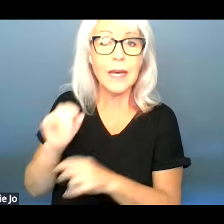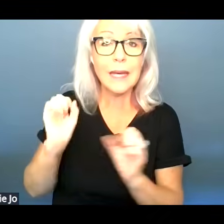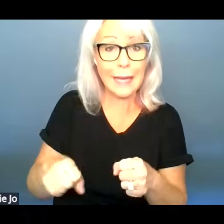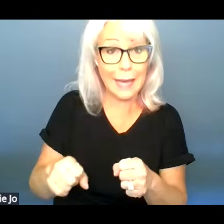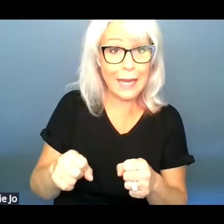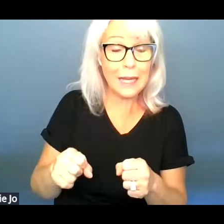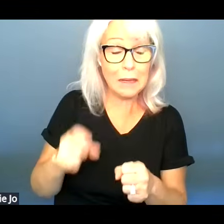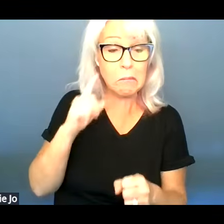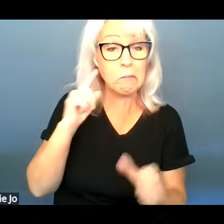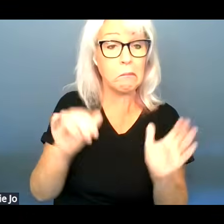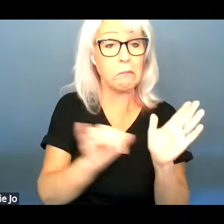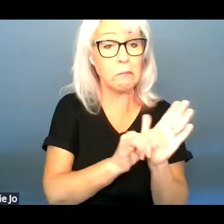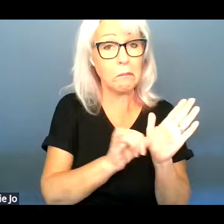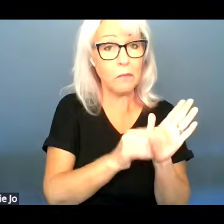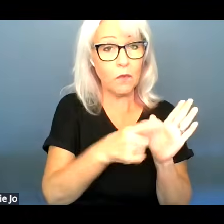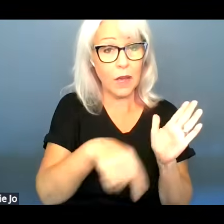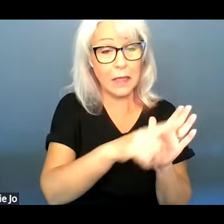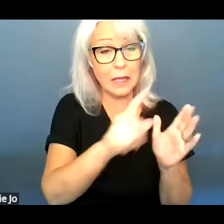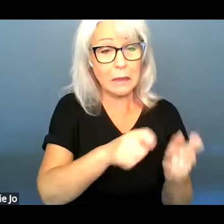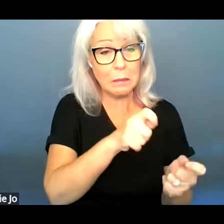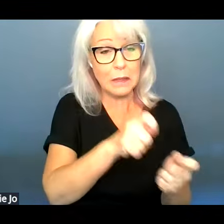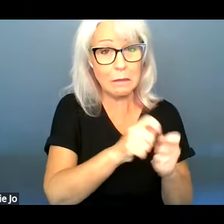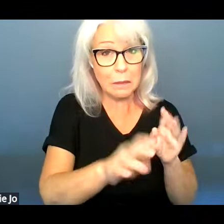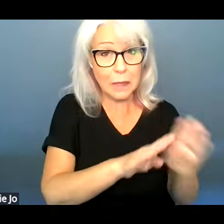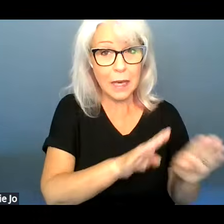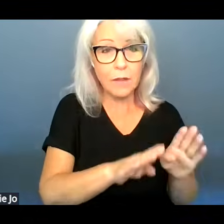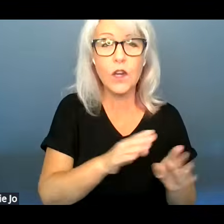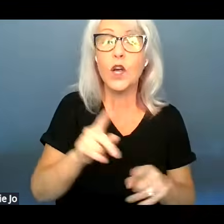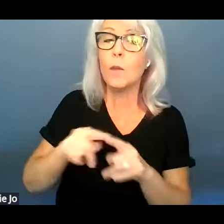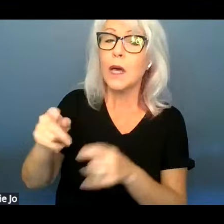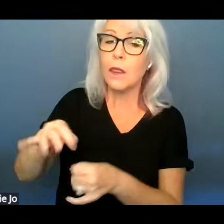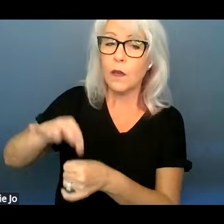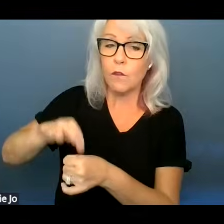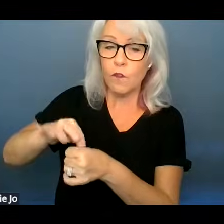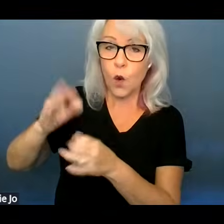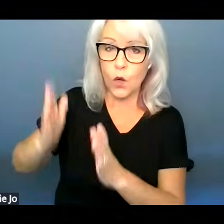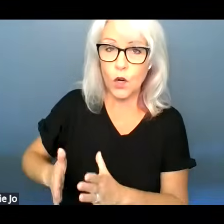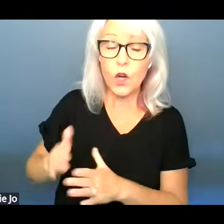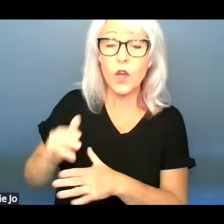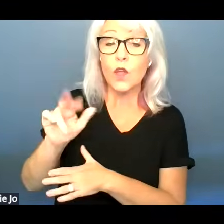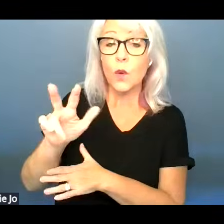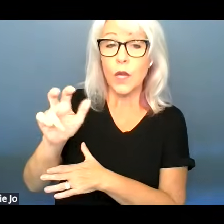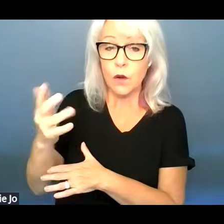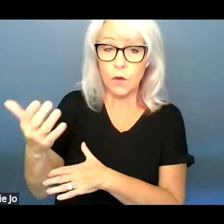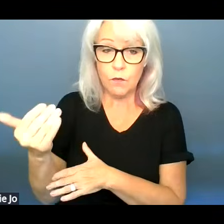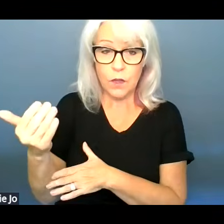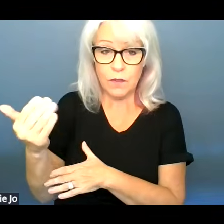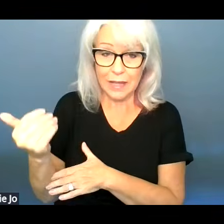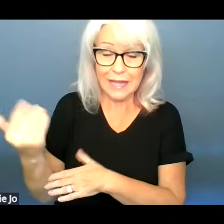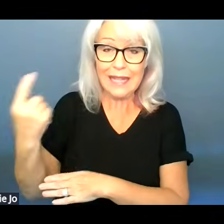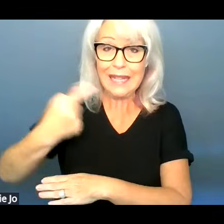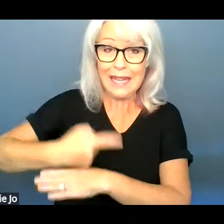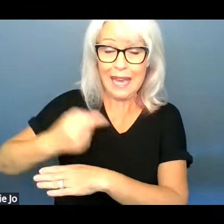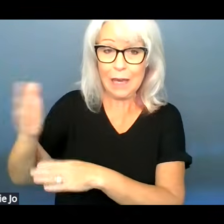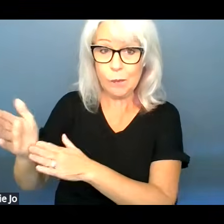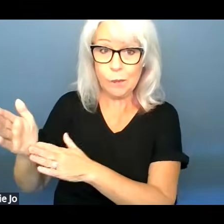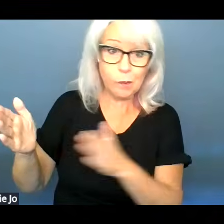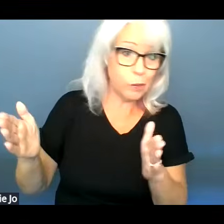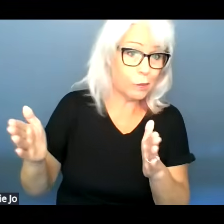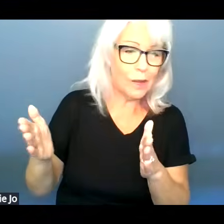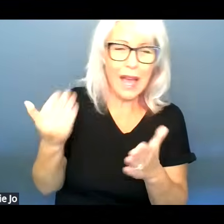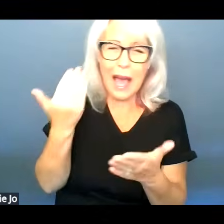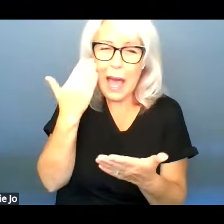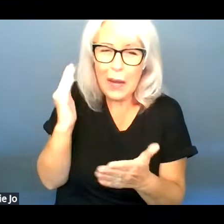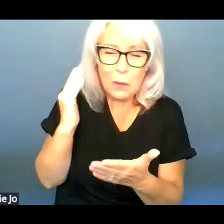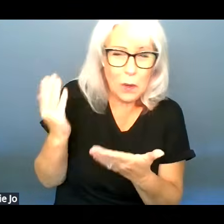the voter. And the voter is saying or seeing 315-day time span. I don't know exactly